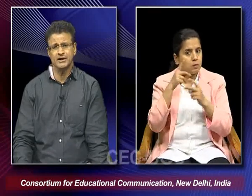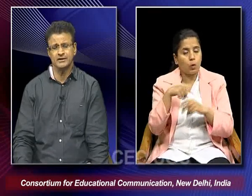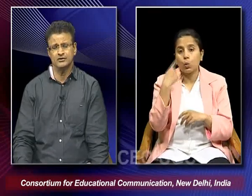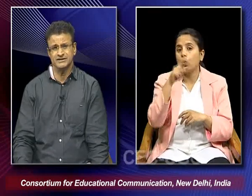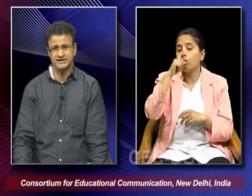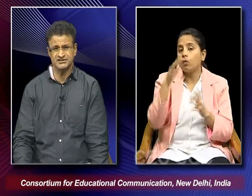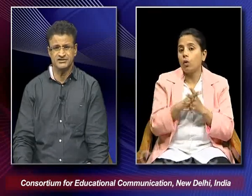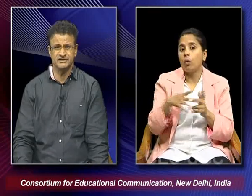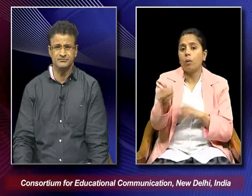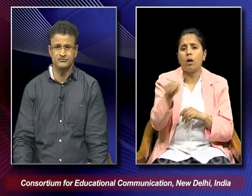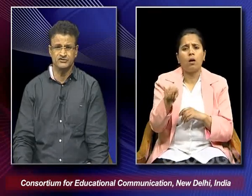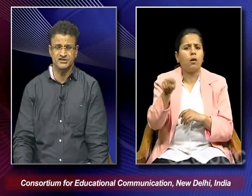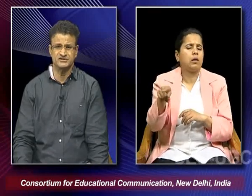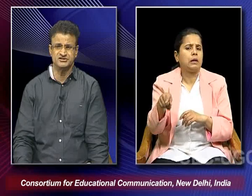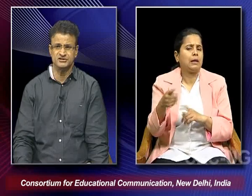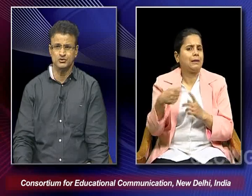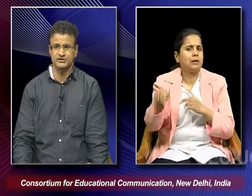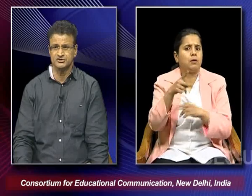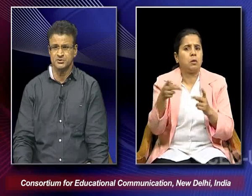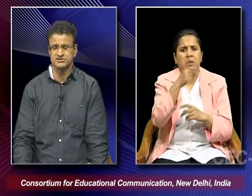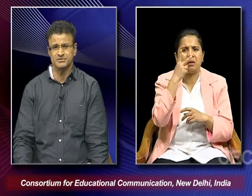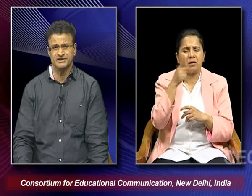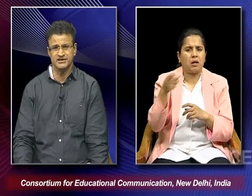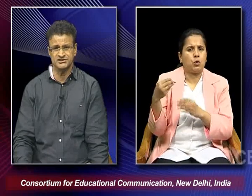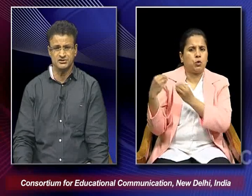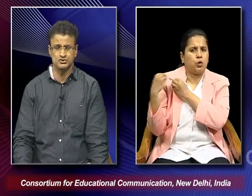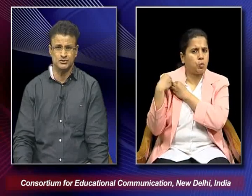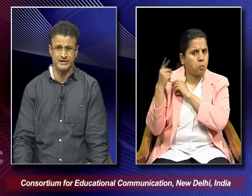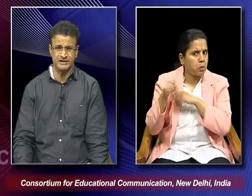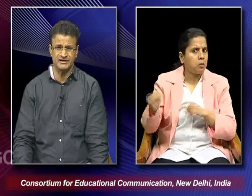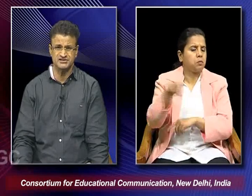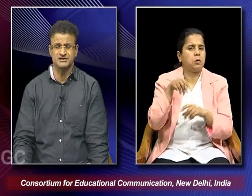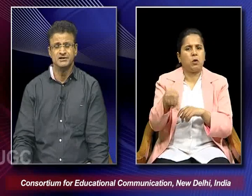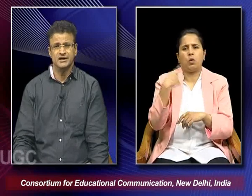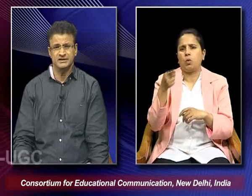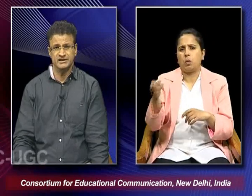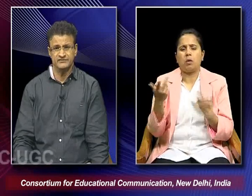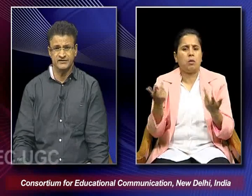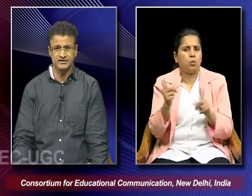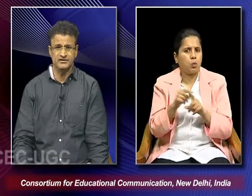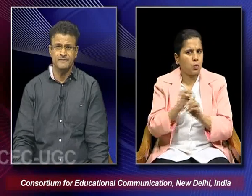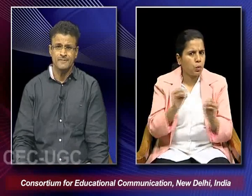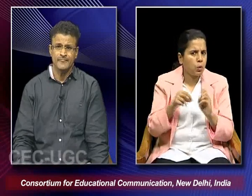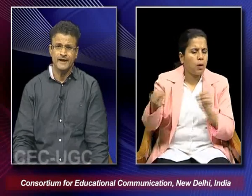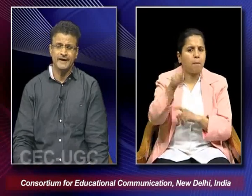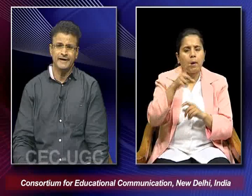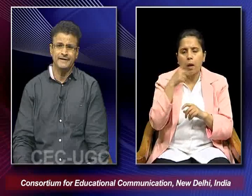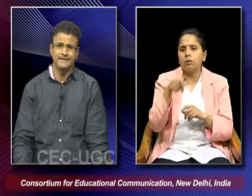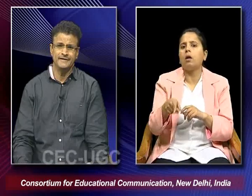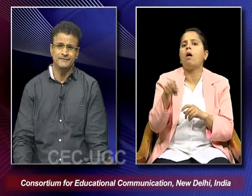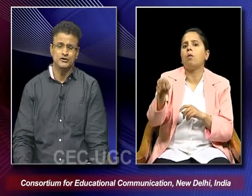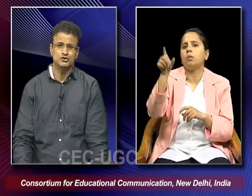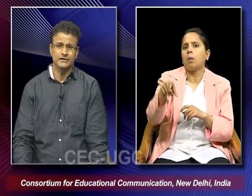who are on the other extreme, which are considered to be responsible in nature, those who are reckless, they are wayward.